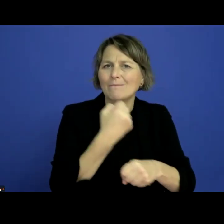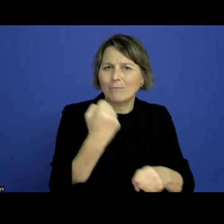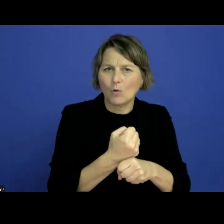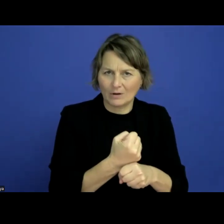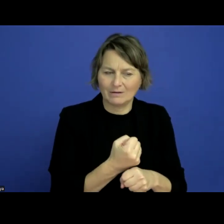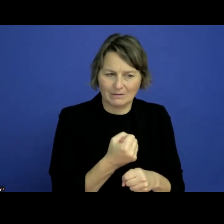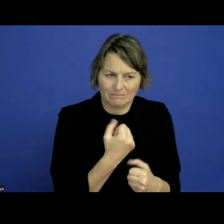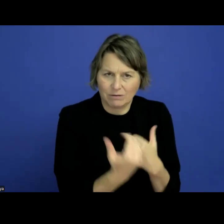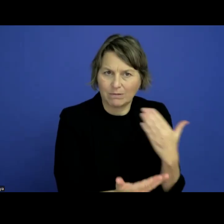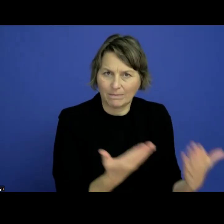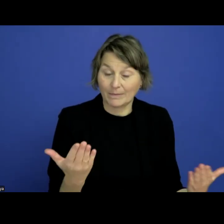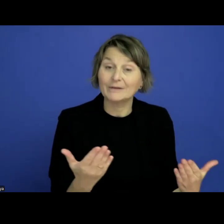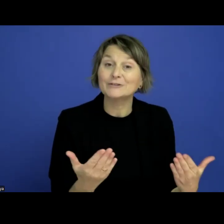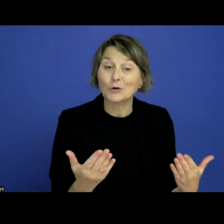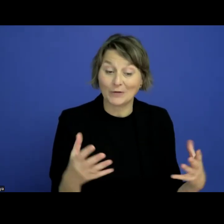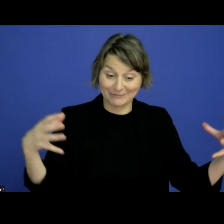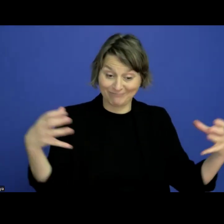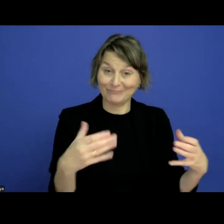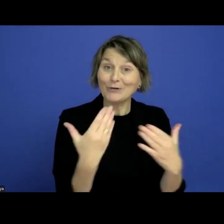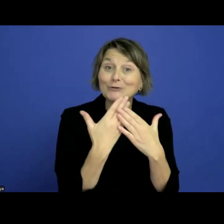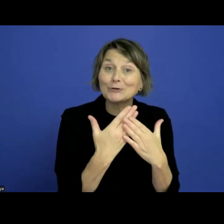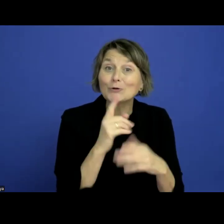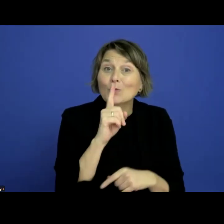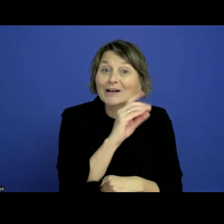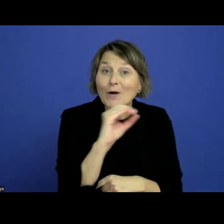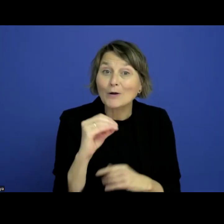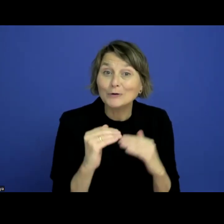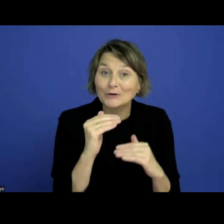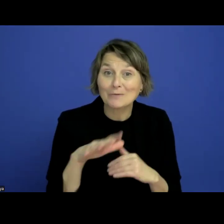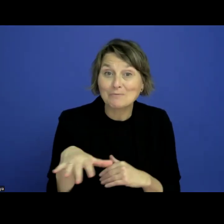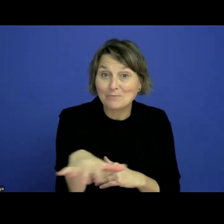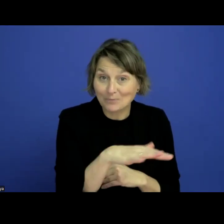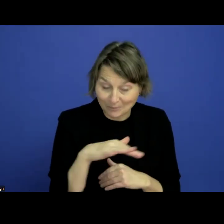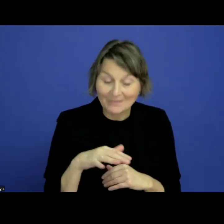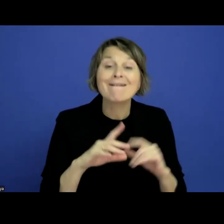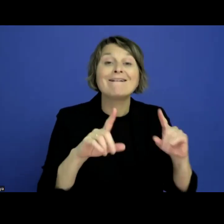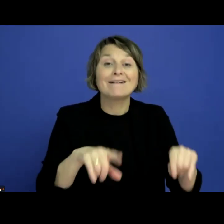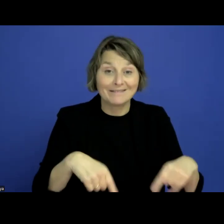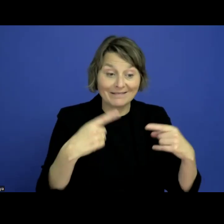over 100 students. Those students then spread the learned